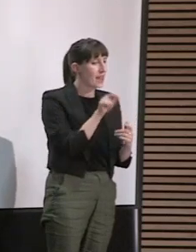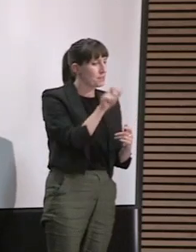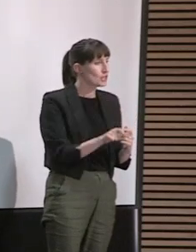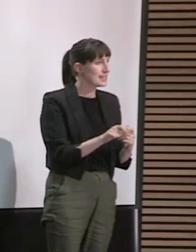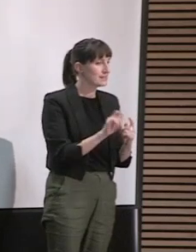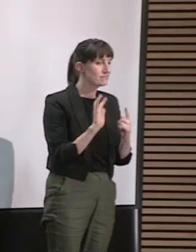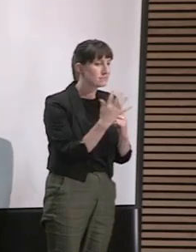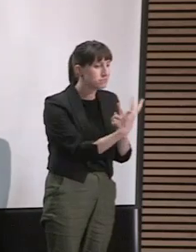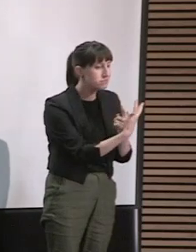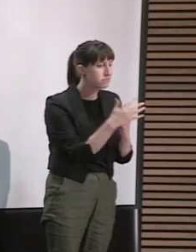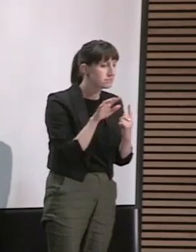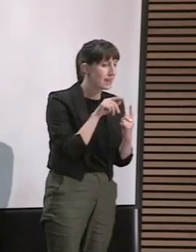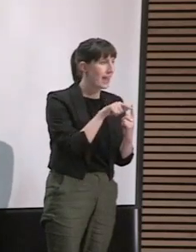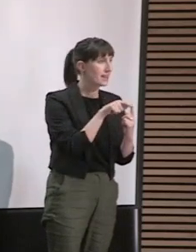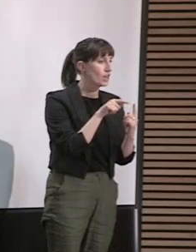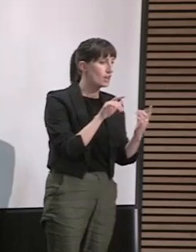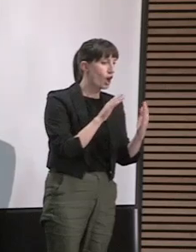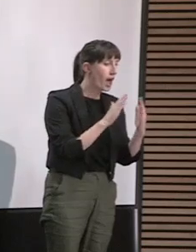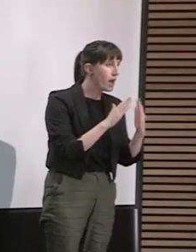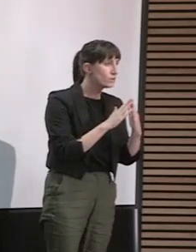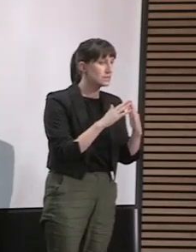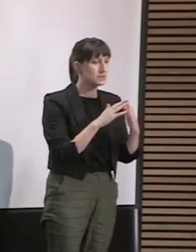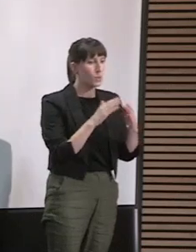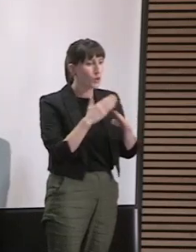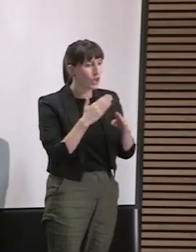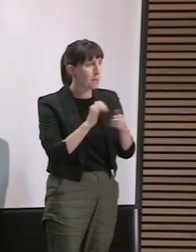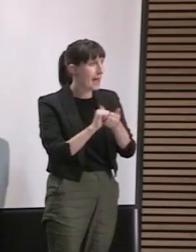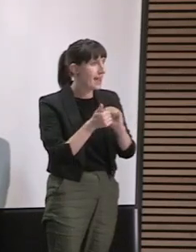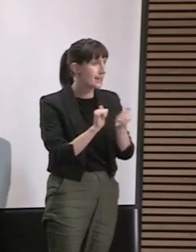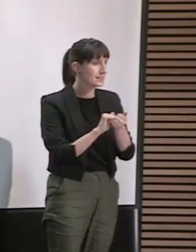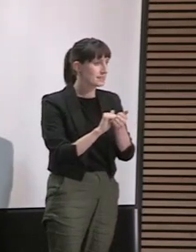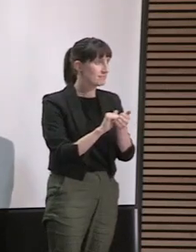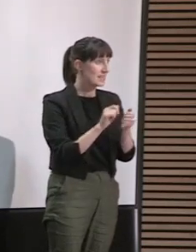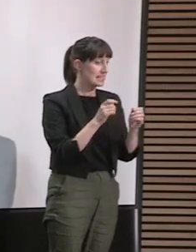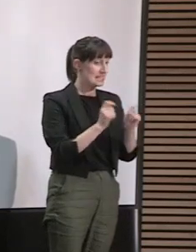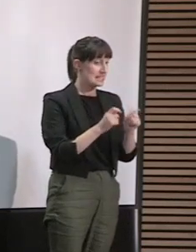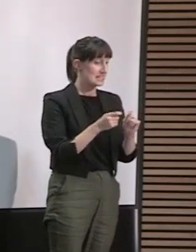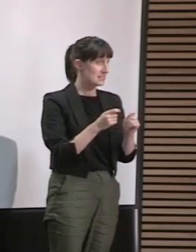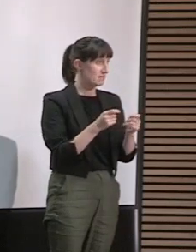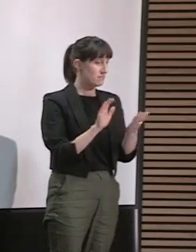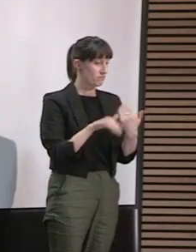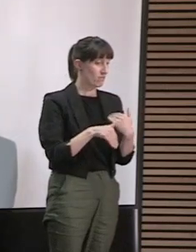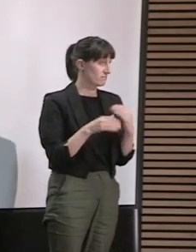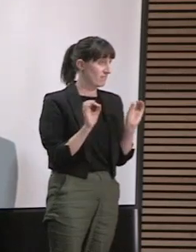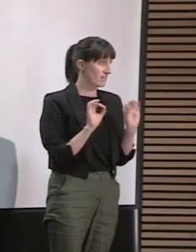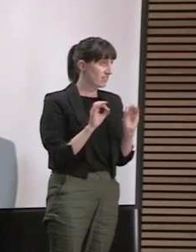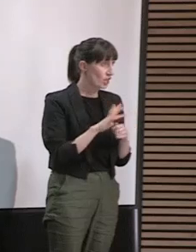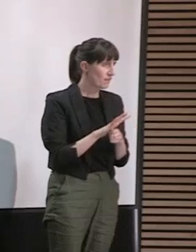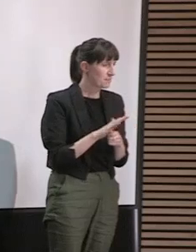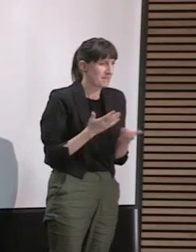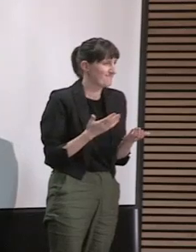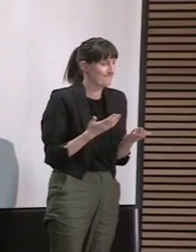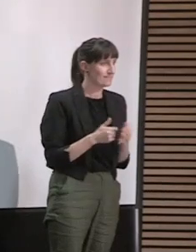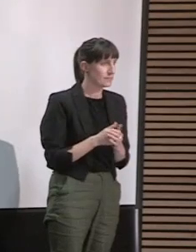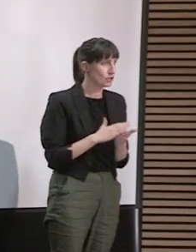those are all negative, which is reassuring, but it doesn't shed any light on where this person may have been infected at this point. At this stage, do you think we'll ever find